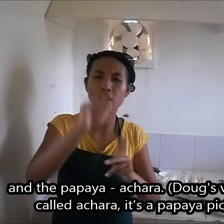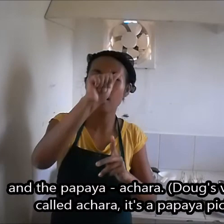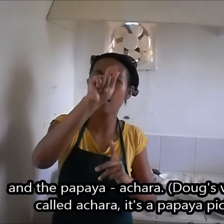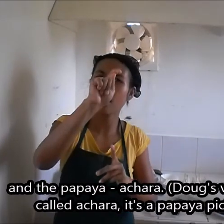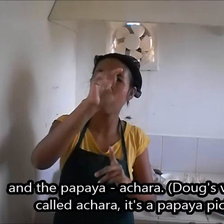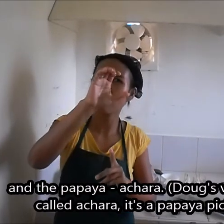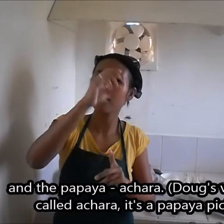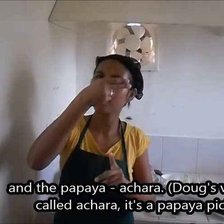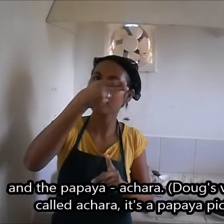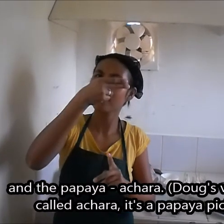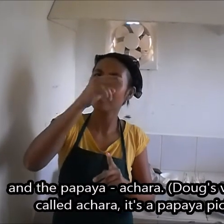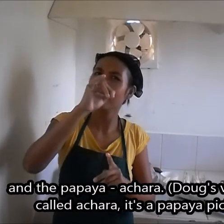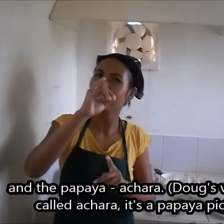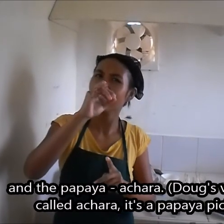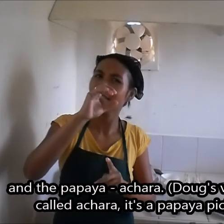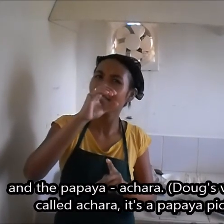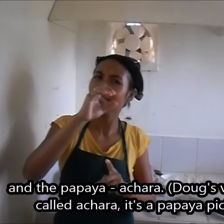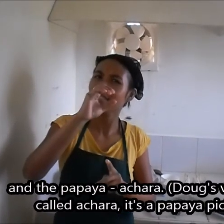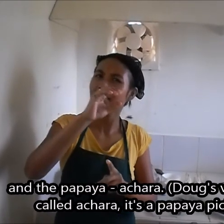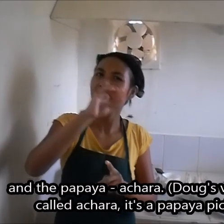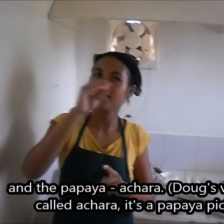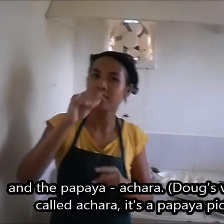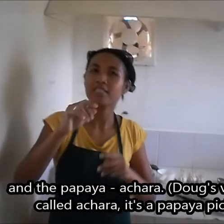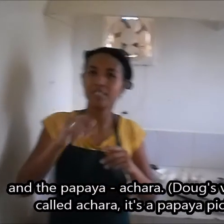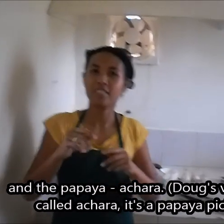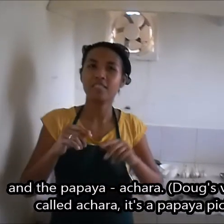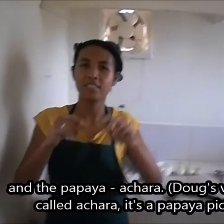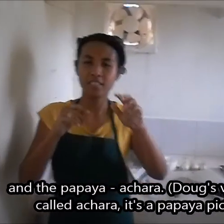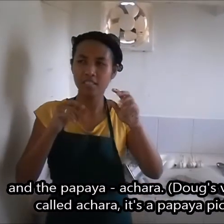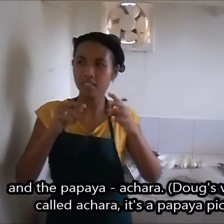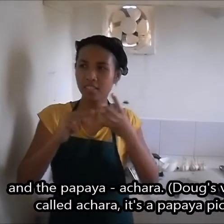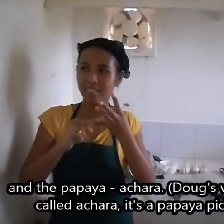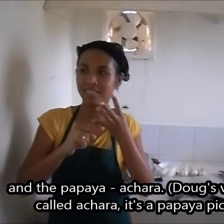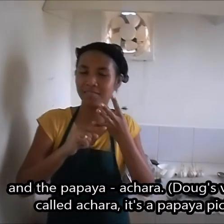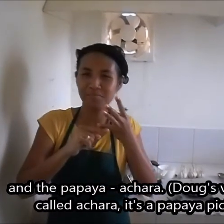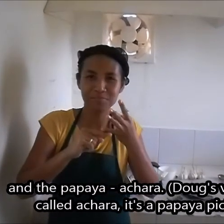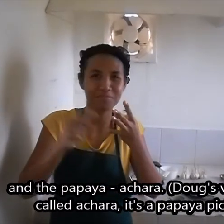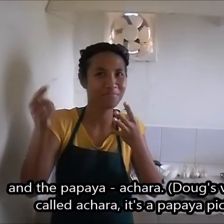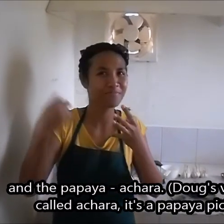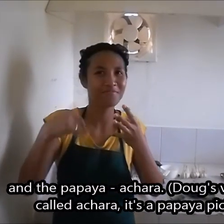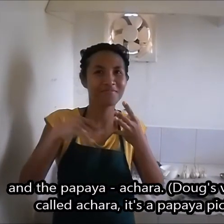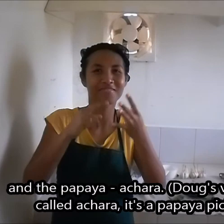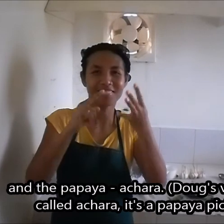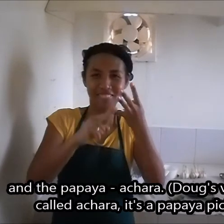and achara. It's a papaya pickle called achara.